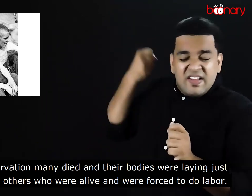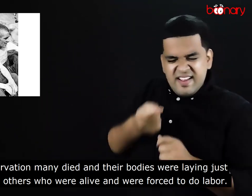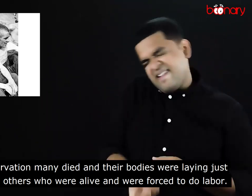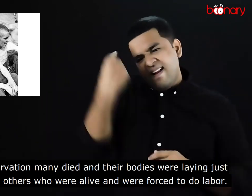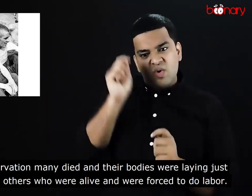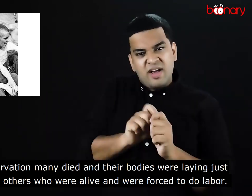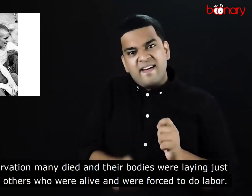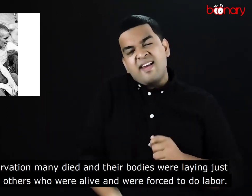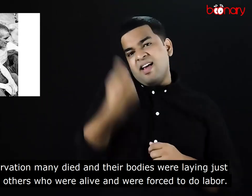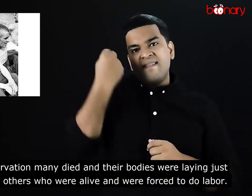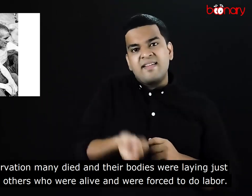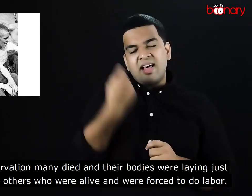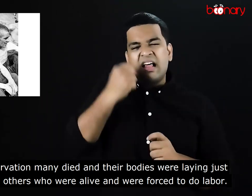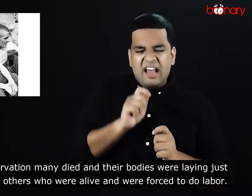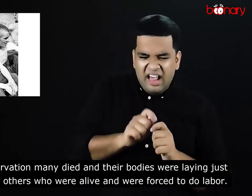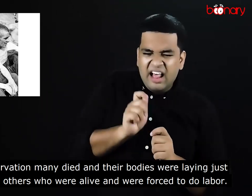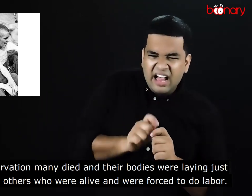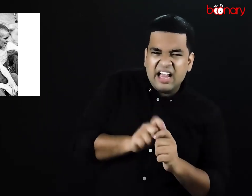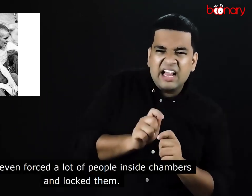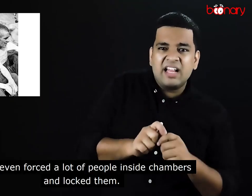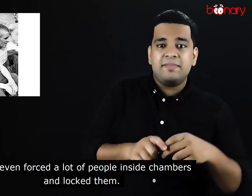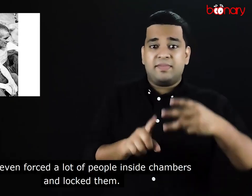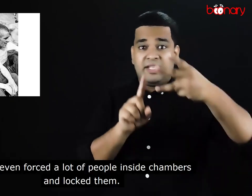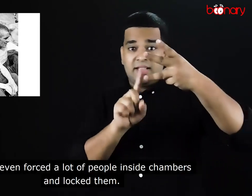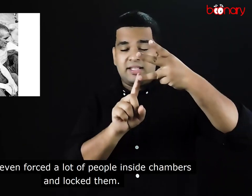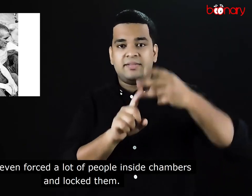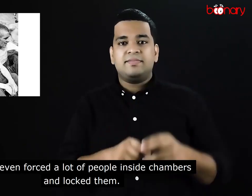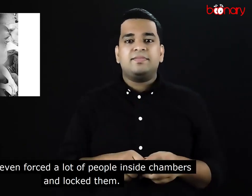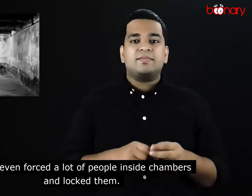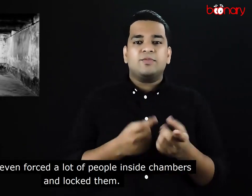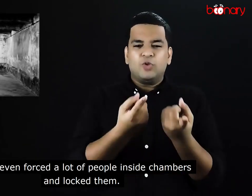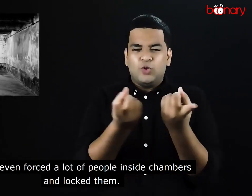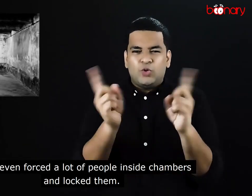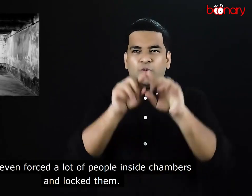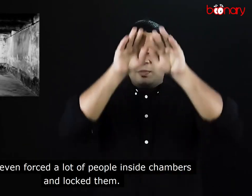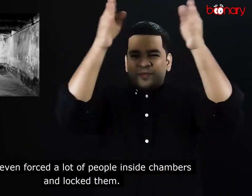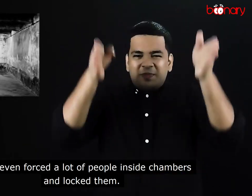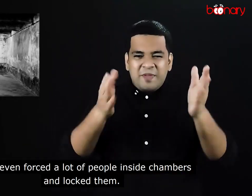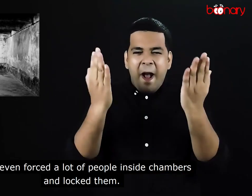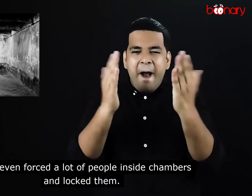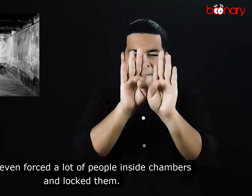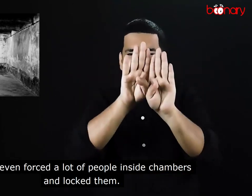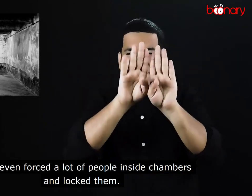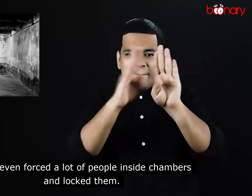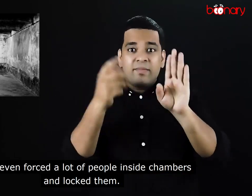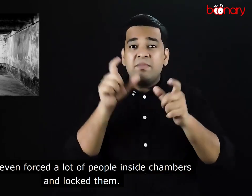alive and were forced to do labor. They even forced a lot of people